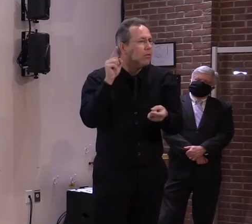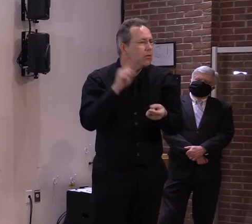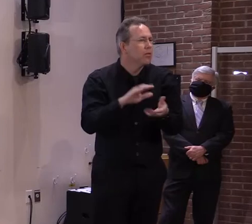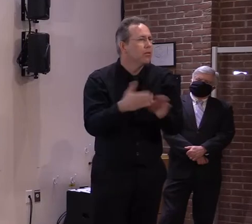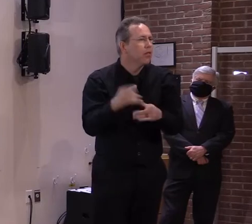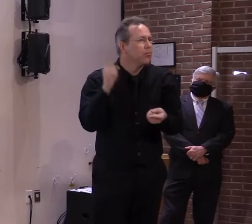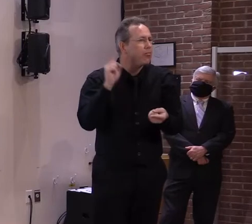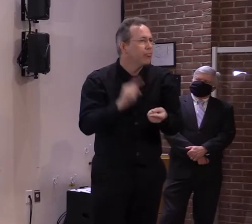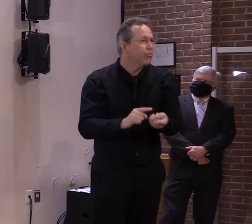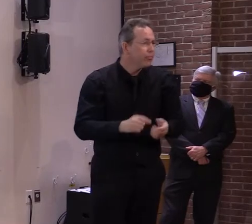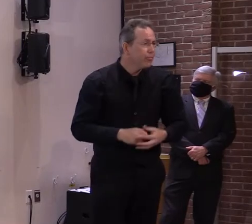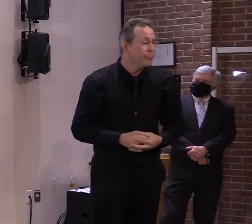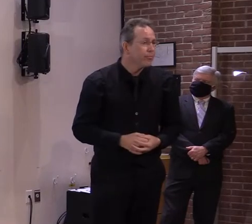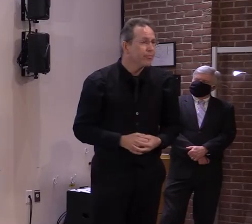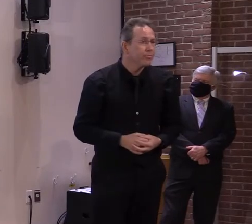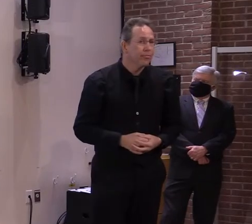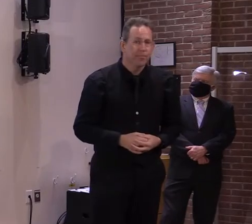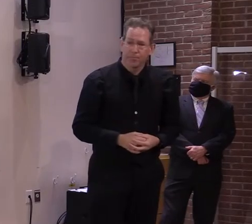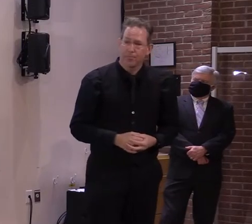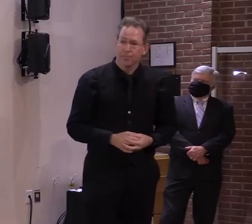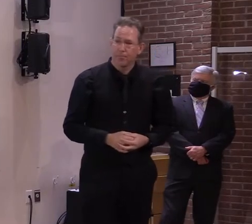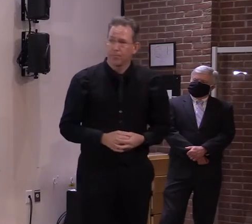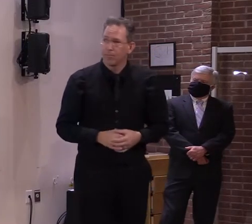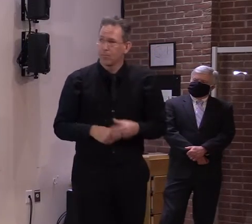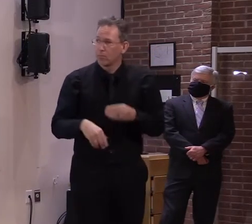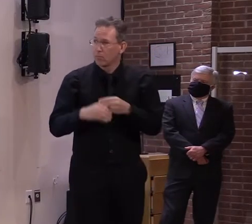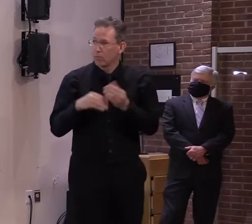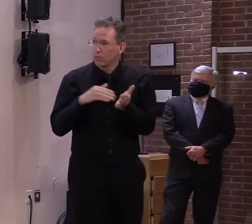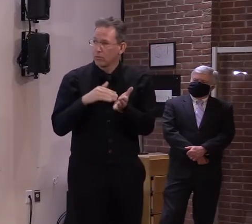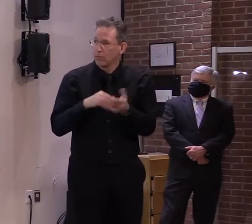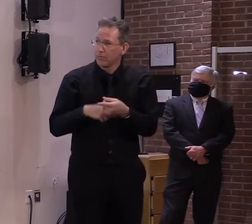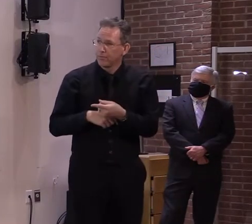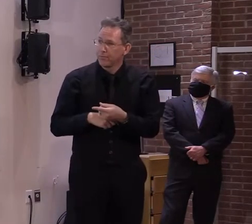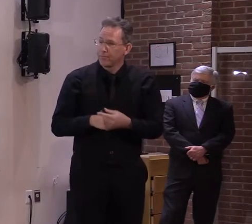Do you want to add anything to that, Dr. Levine? Just one quick thing.